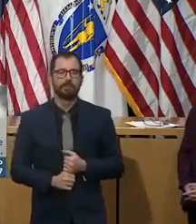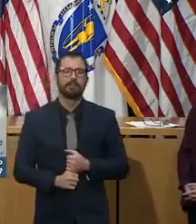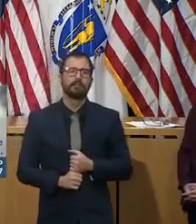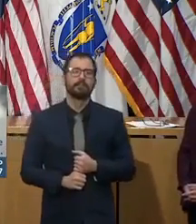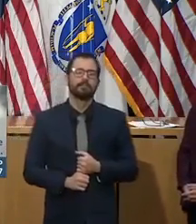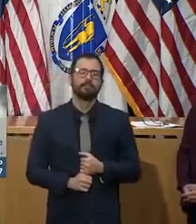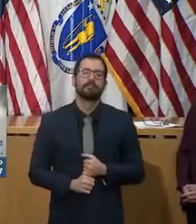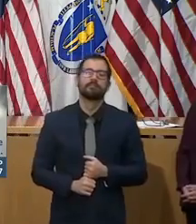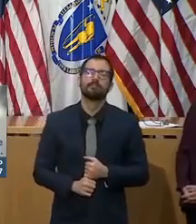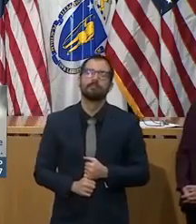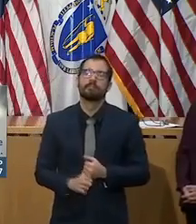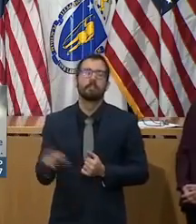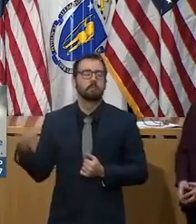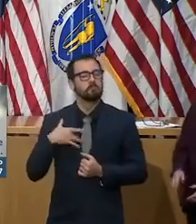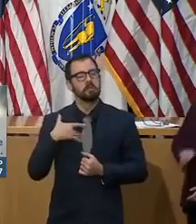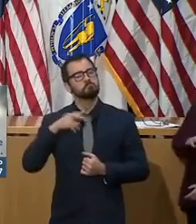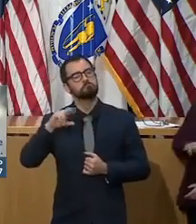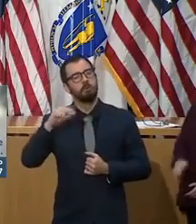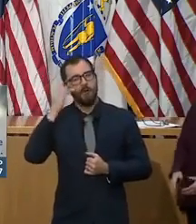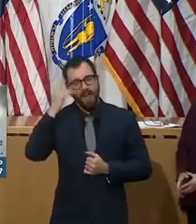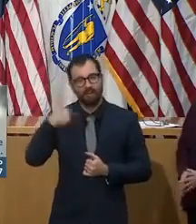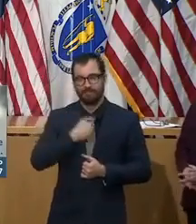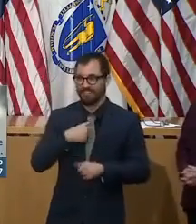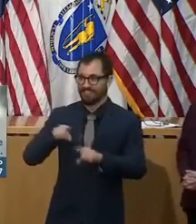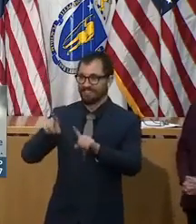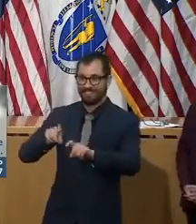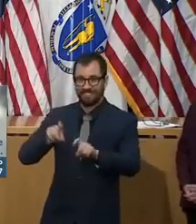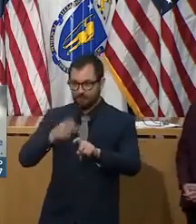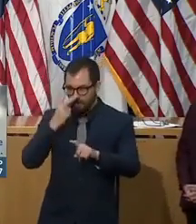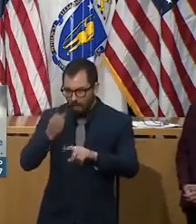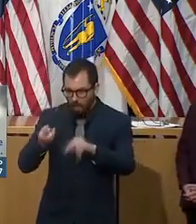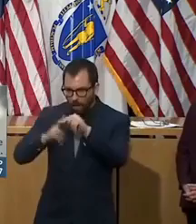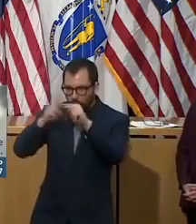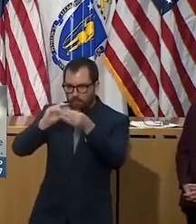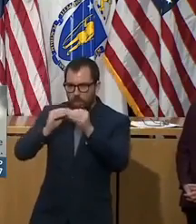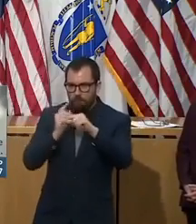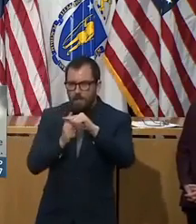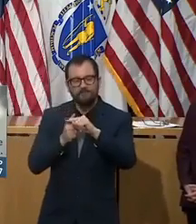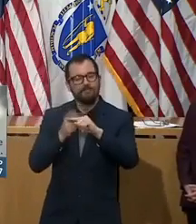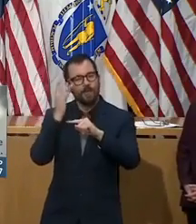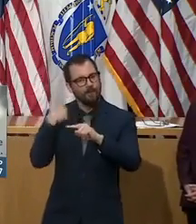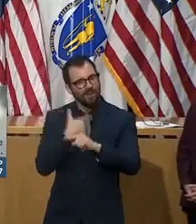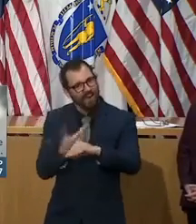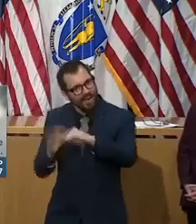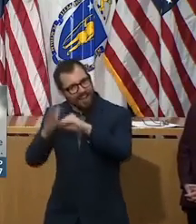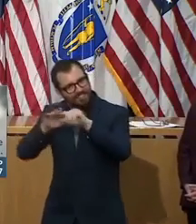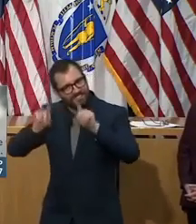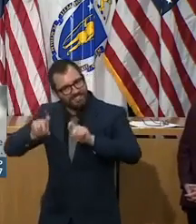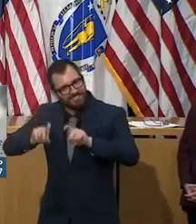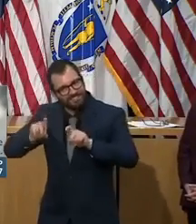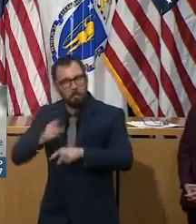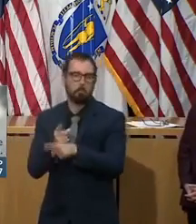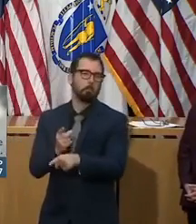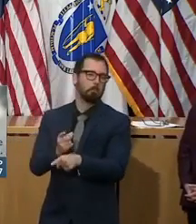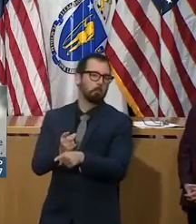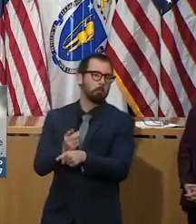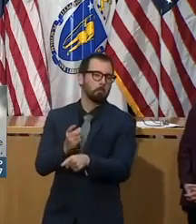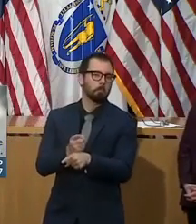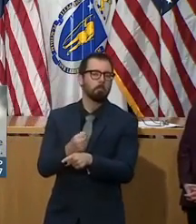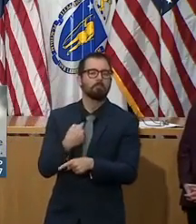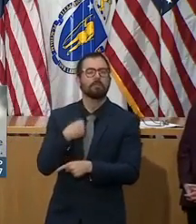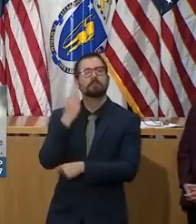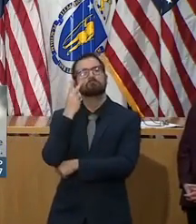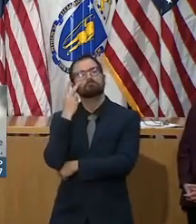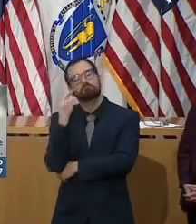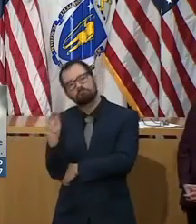of the past 10 days or so, you look at the 3-day moving average, because there is some noise in there. If you look at the 3-day moving average over the